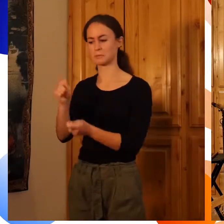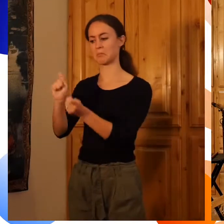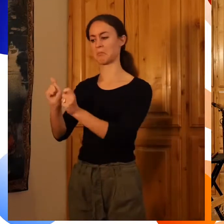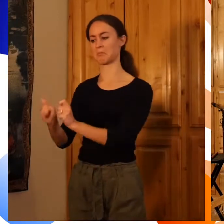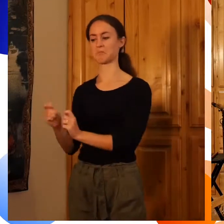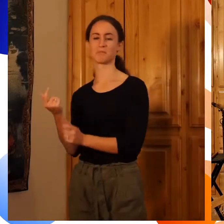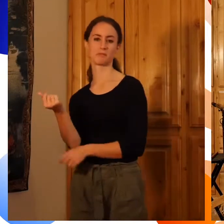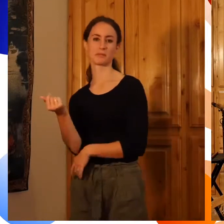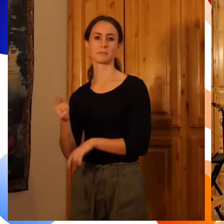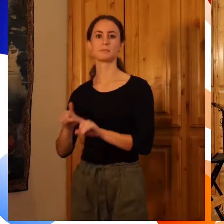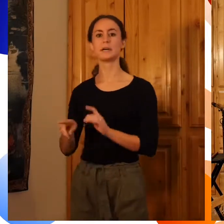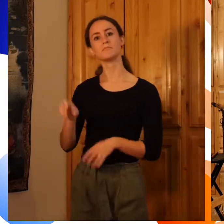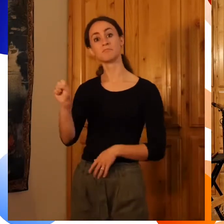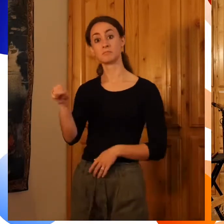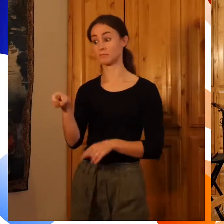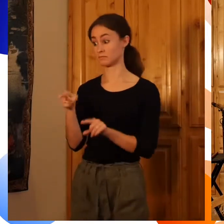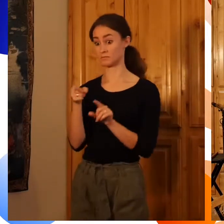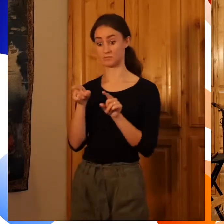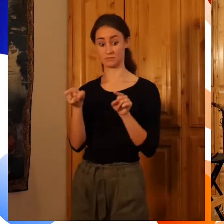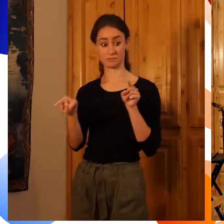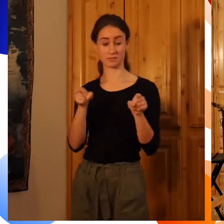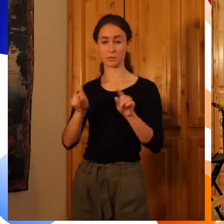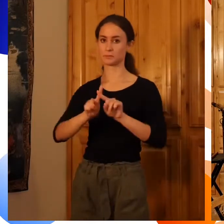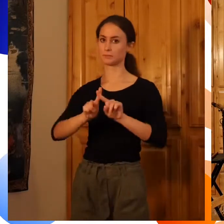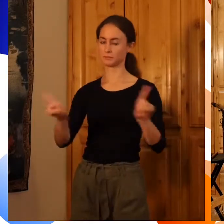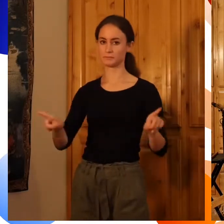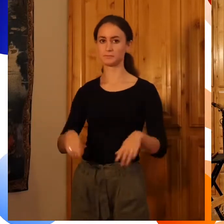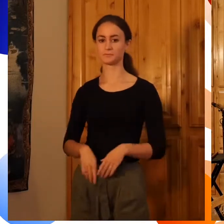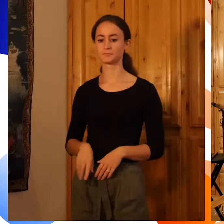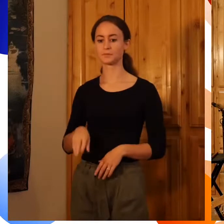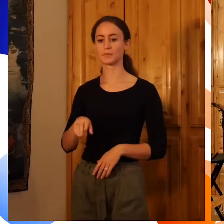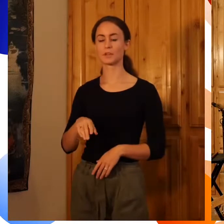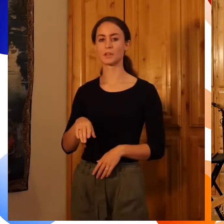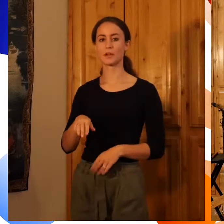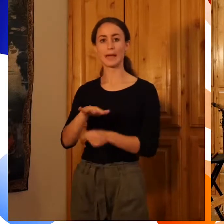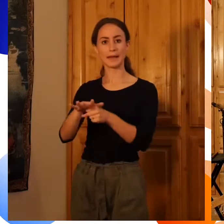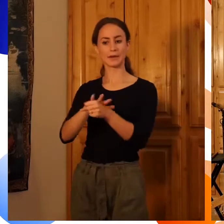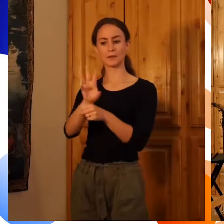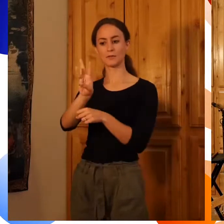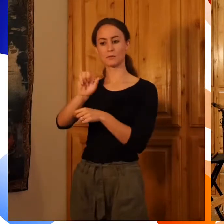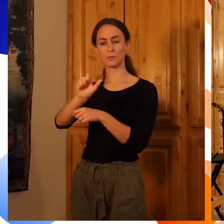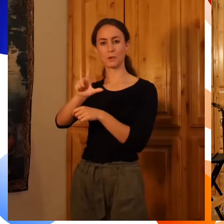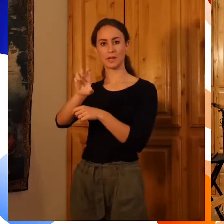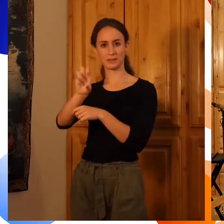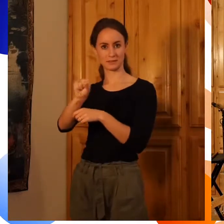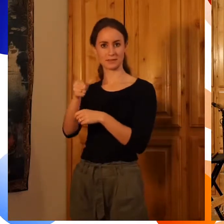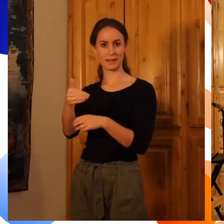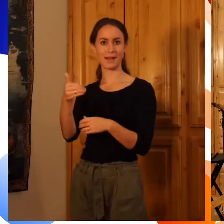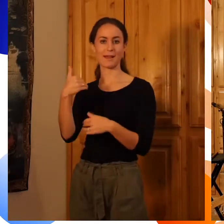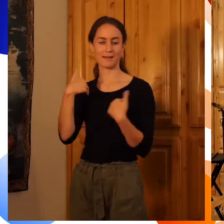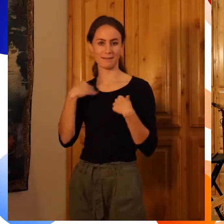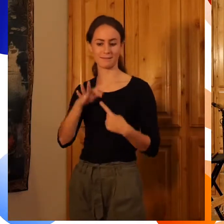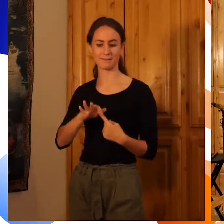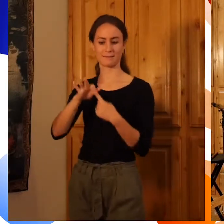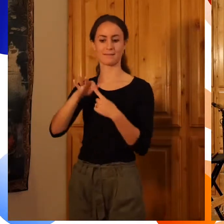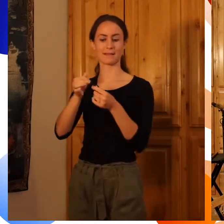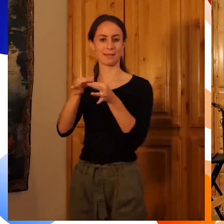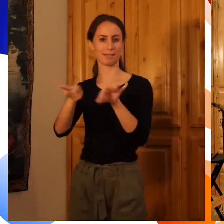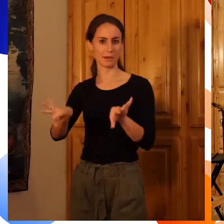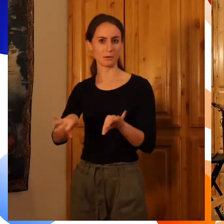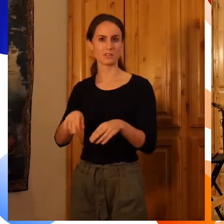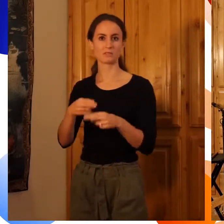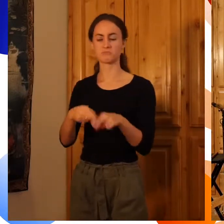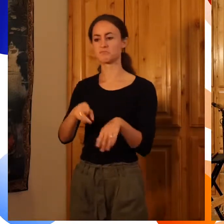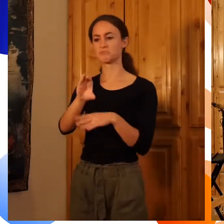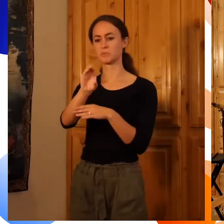In Wales they speak the languages that are related to Wales. So Welsh, Cornish, more the, and don't they